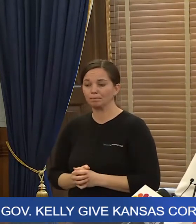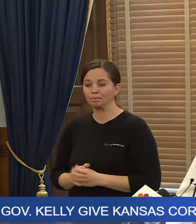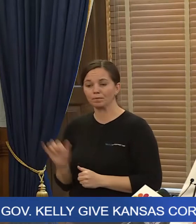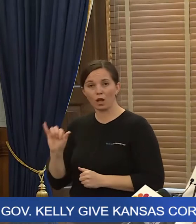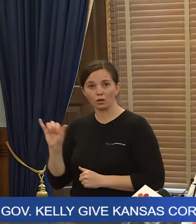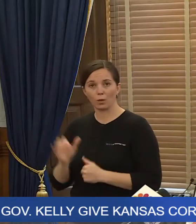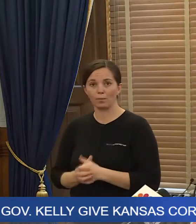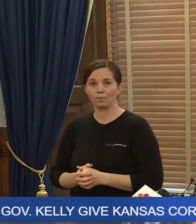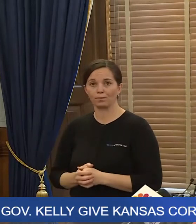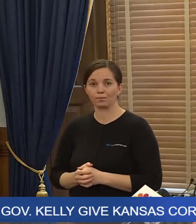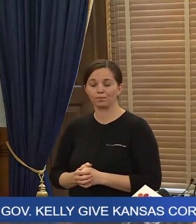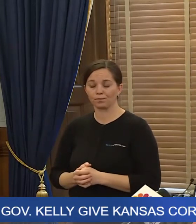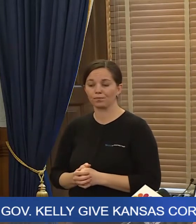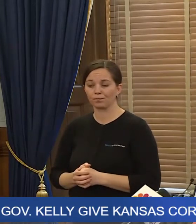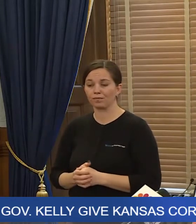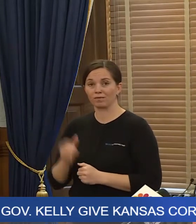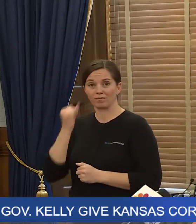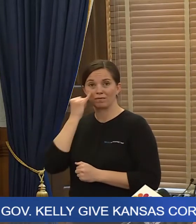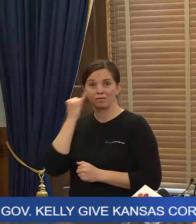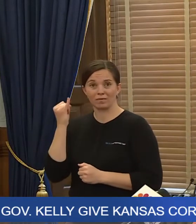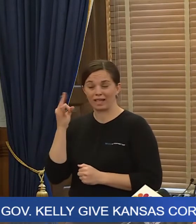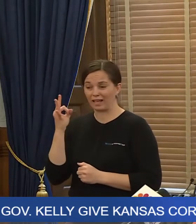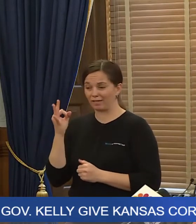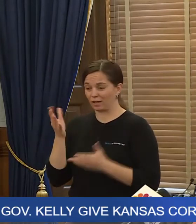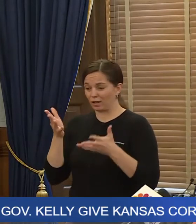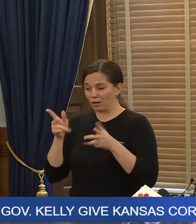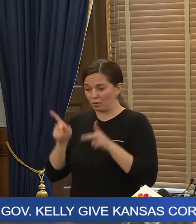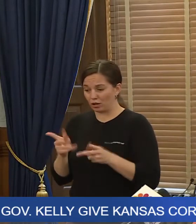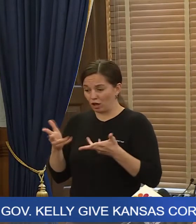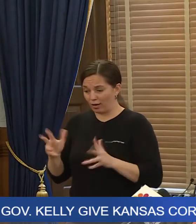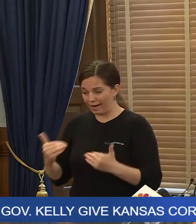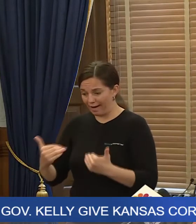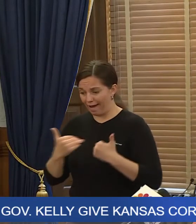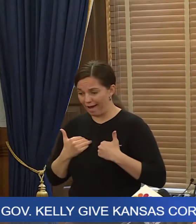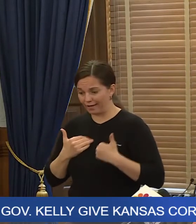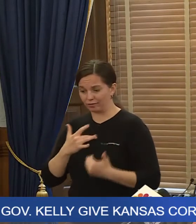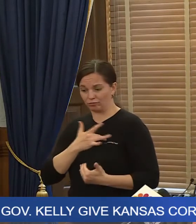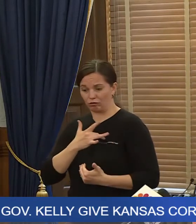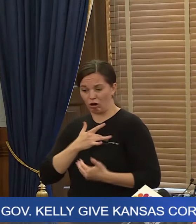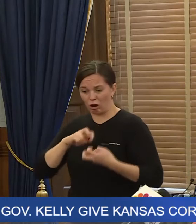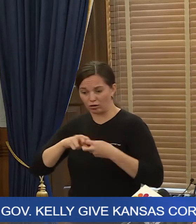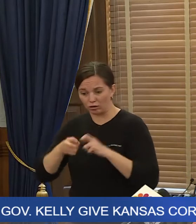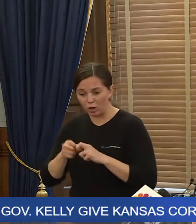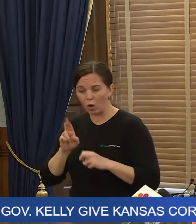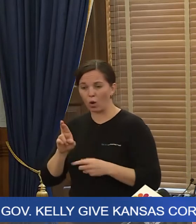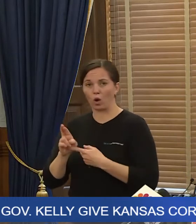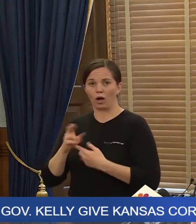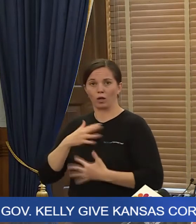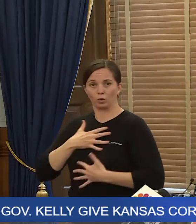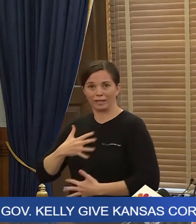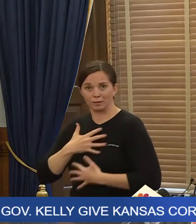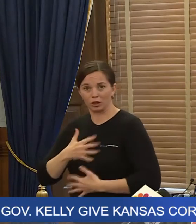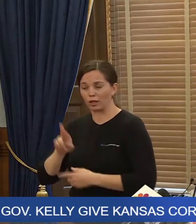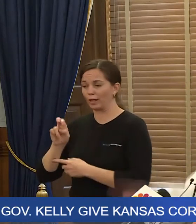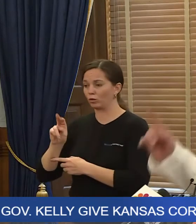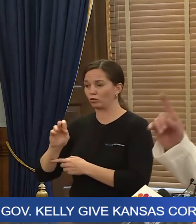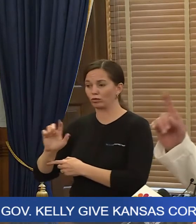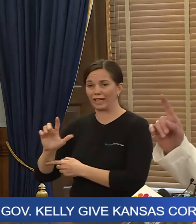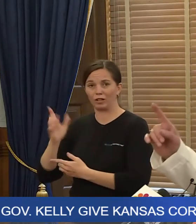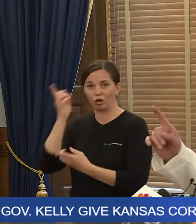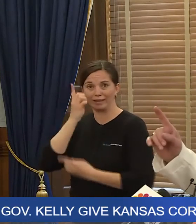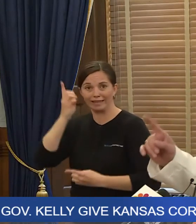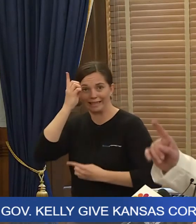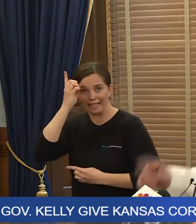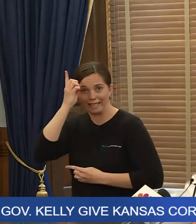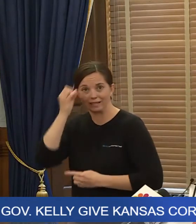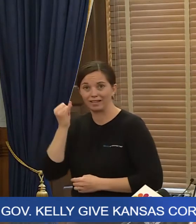Also, that anybody that has underlying cardiac or respiratory, renal disease are much more likely. Even